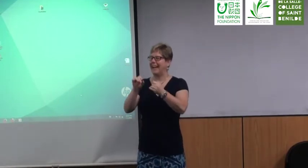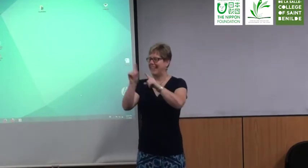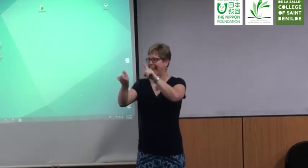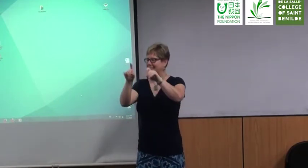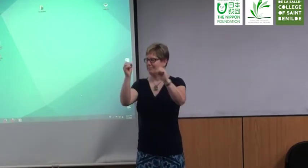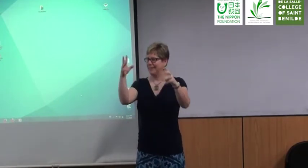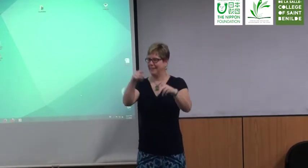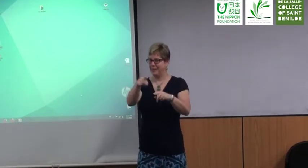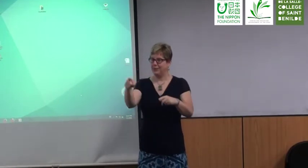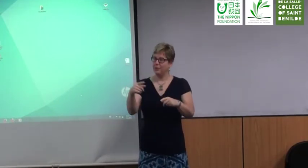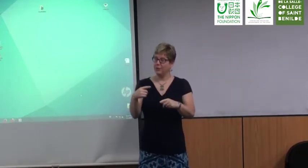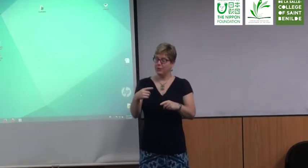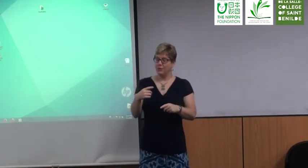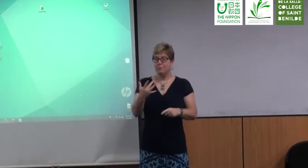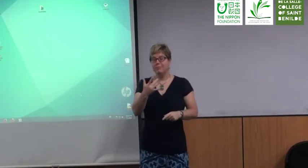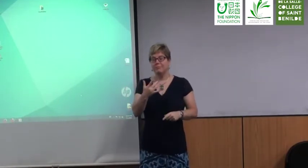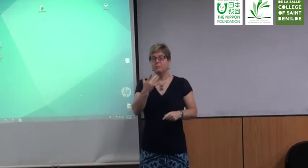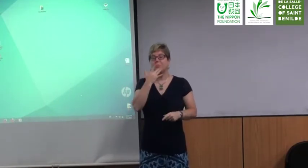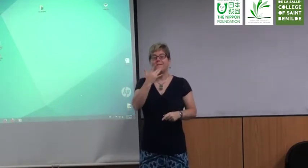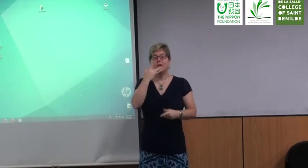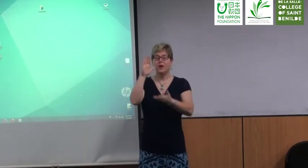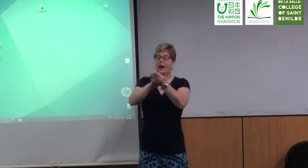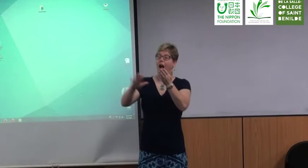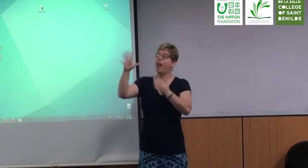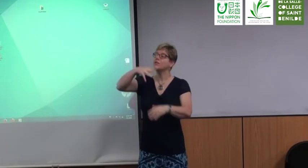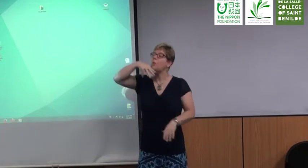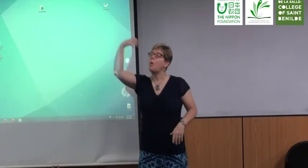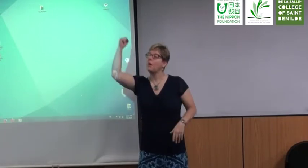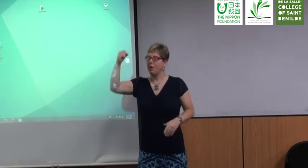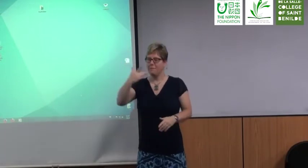how those students have benefited from all your work.